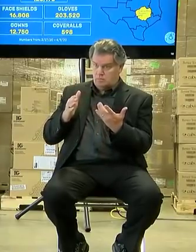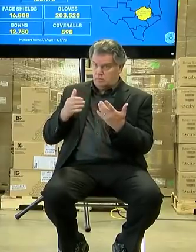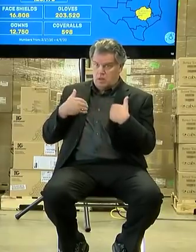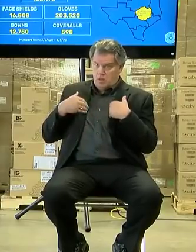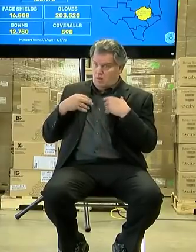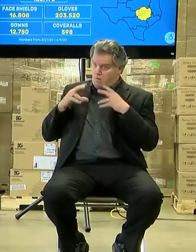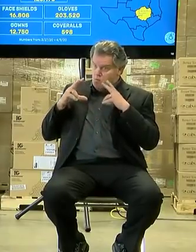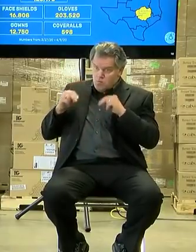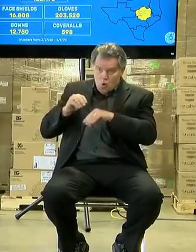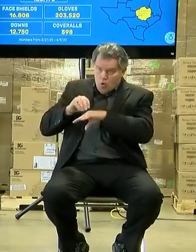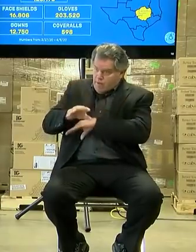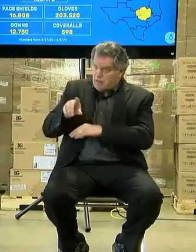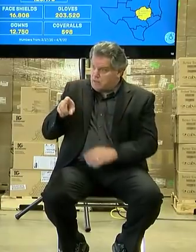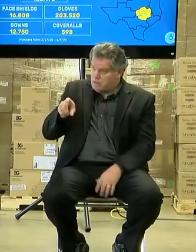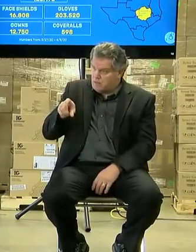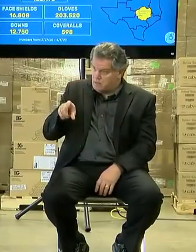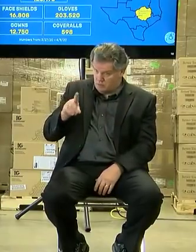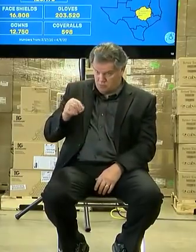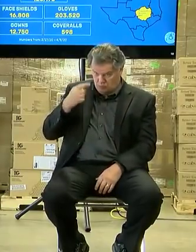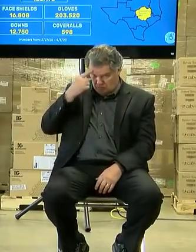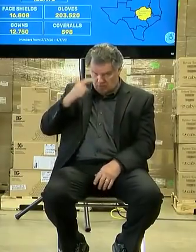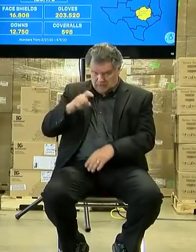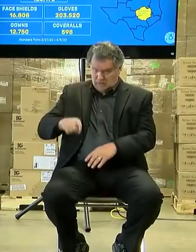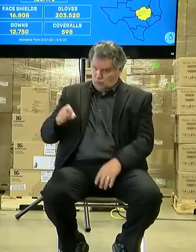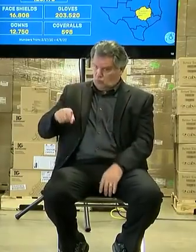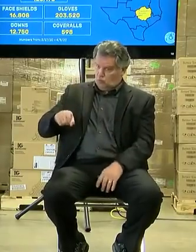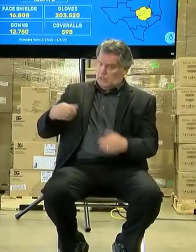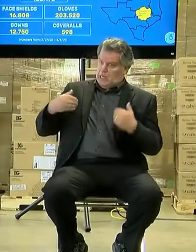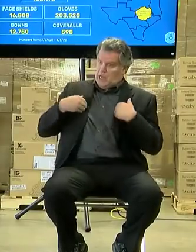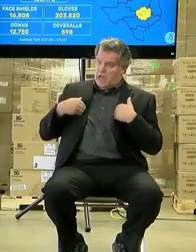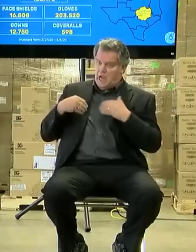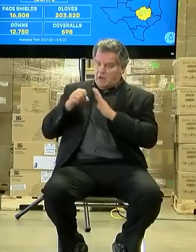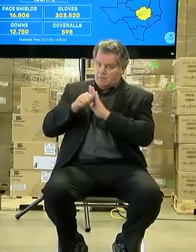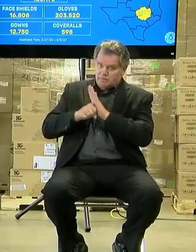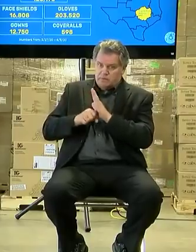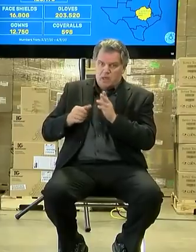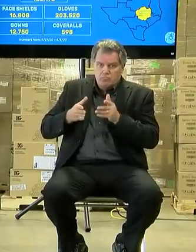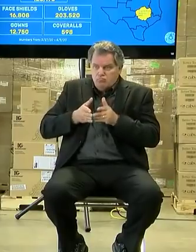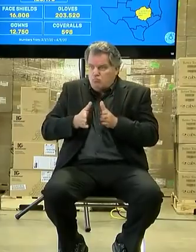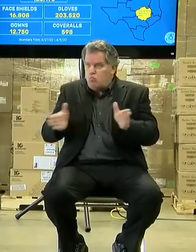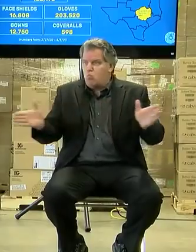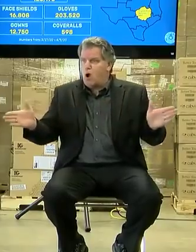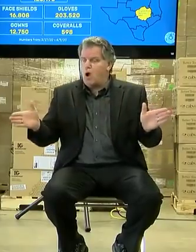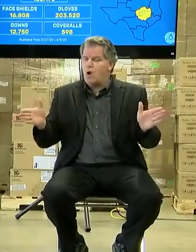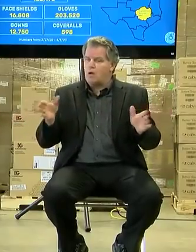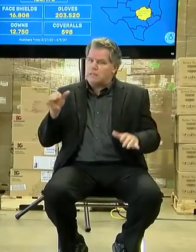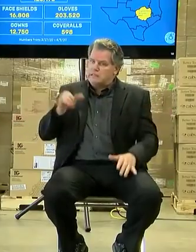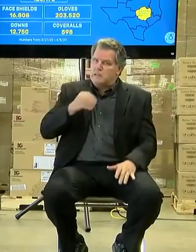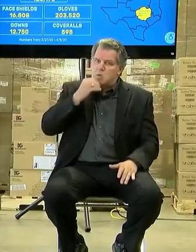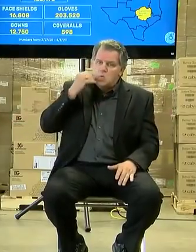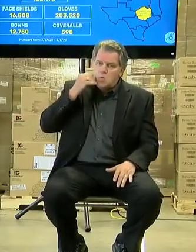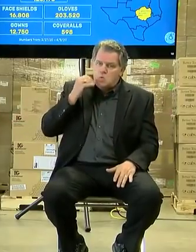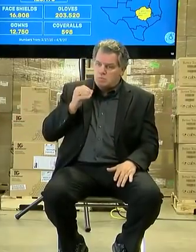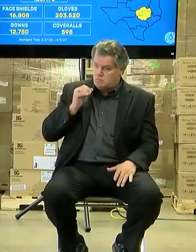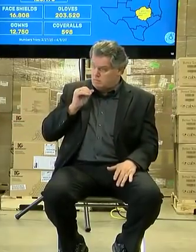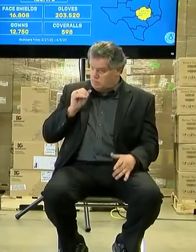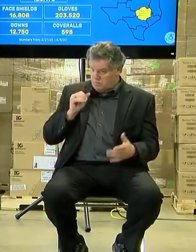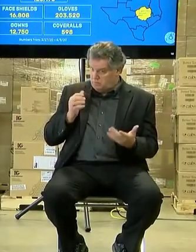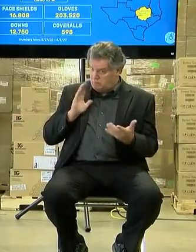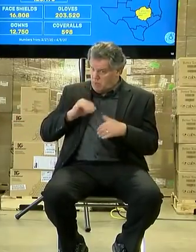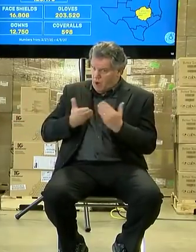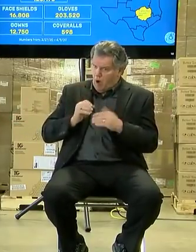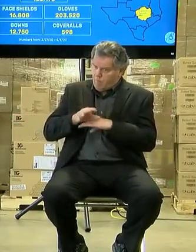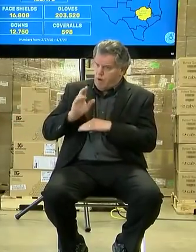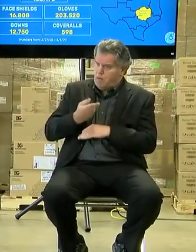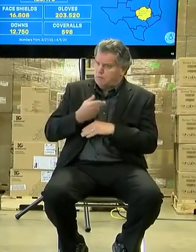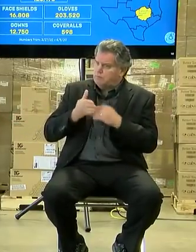early statewide stay-at-home order in Texas have on preventing coronavirus infections and deaths looking forward? Right, and